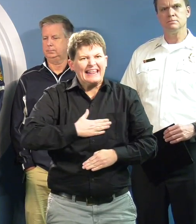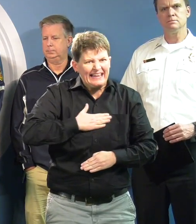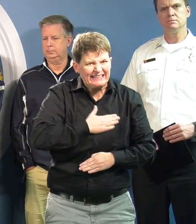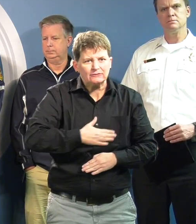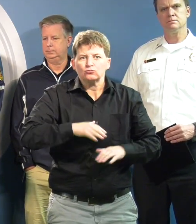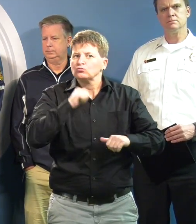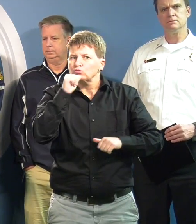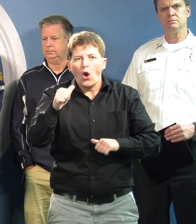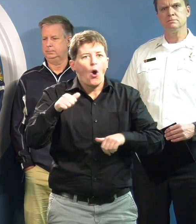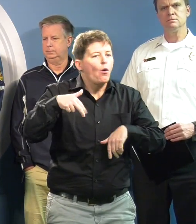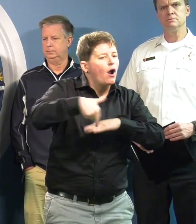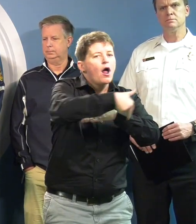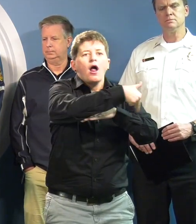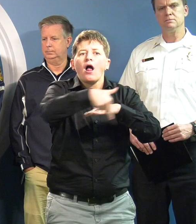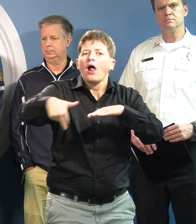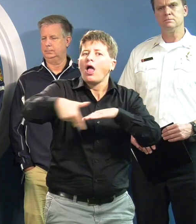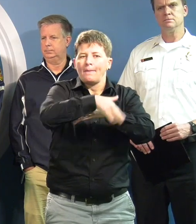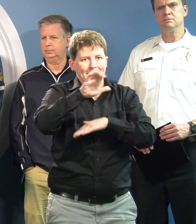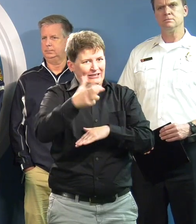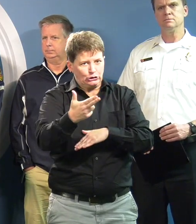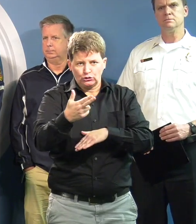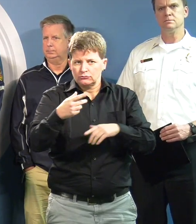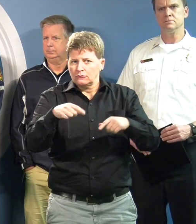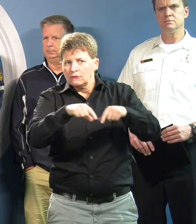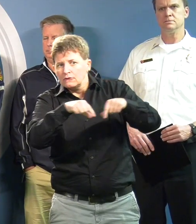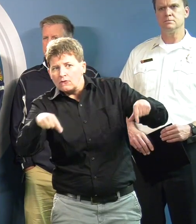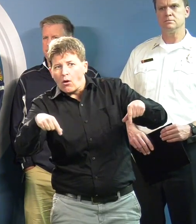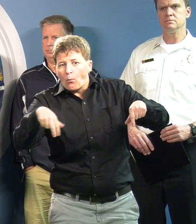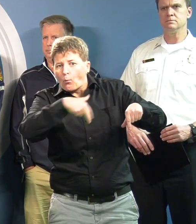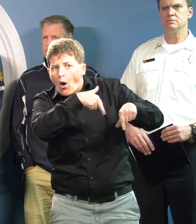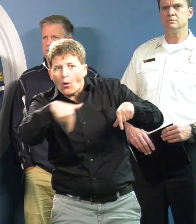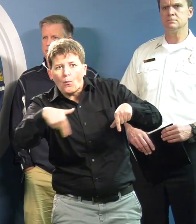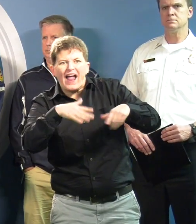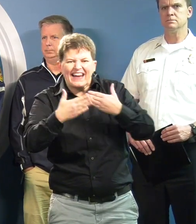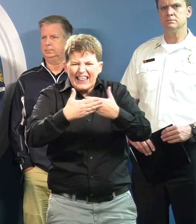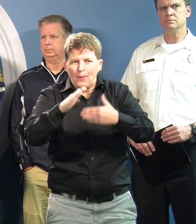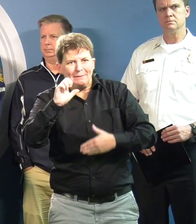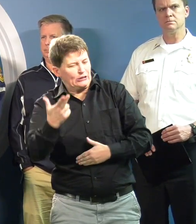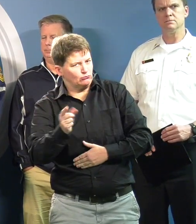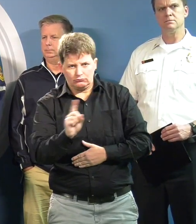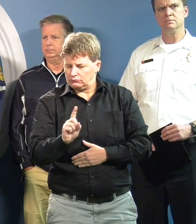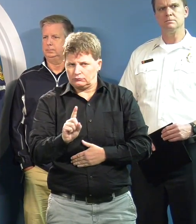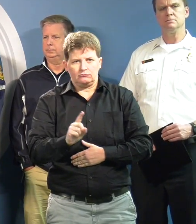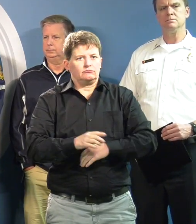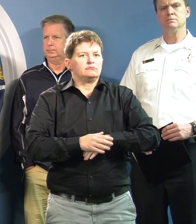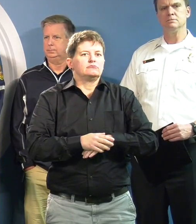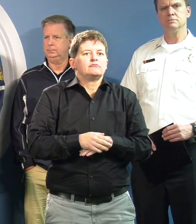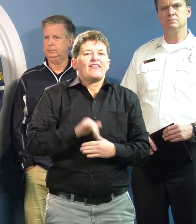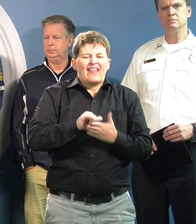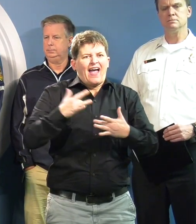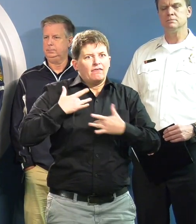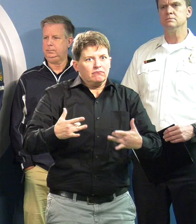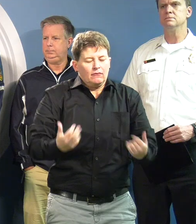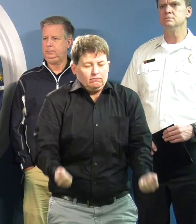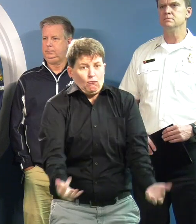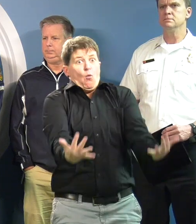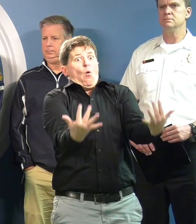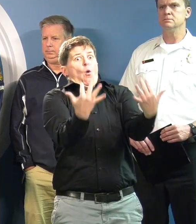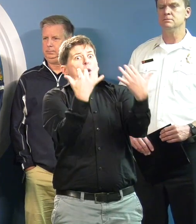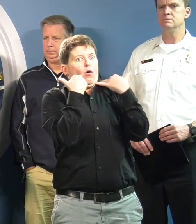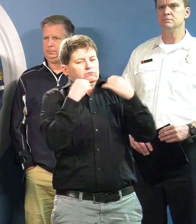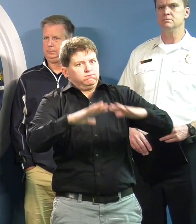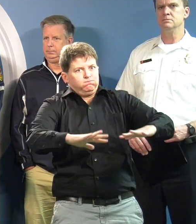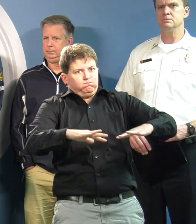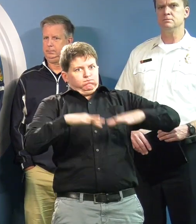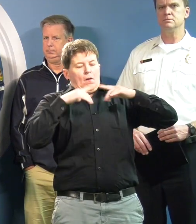walkways. This is where you're most likely to find storm surge and moving debris. Large signs have been blown down,